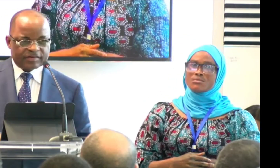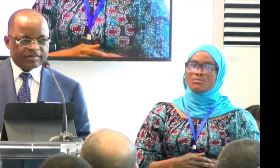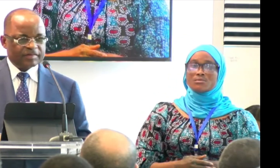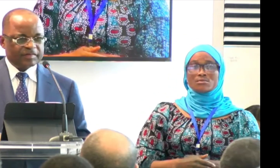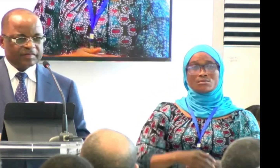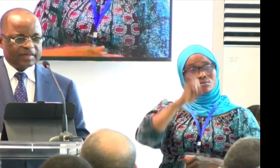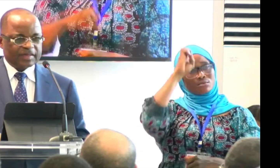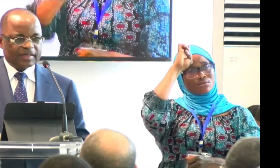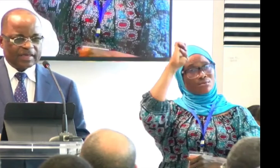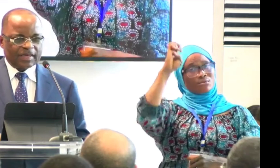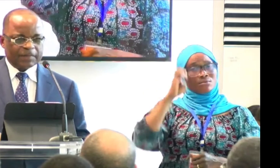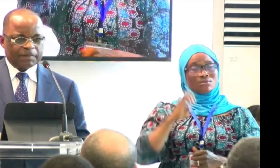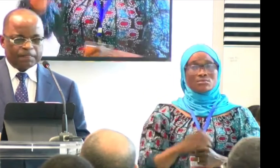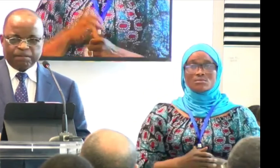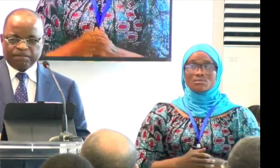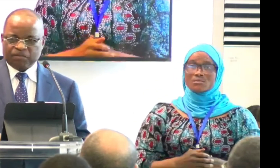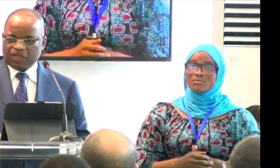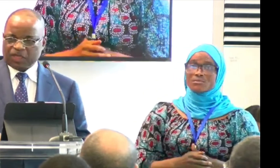Excellencies,